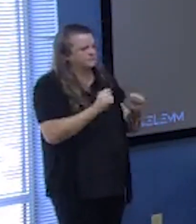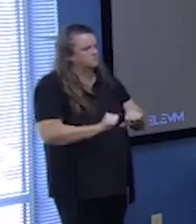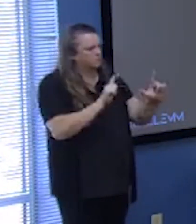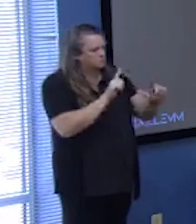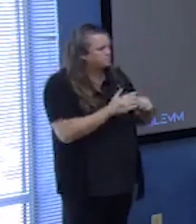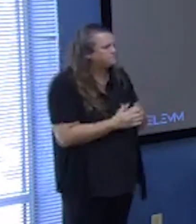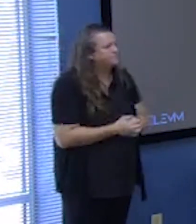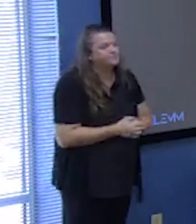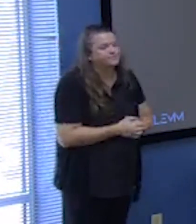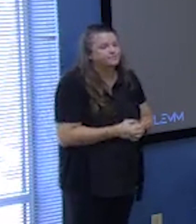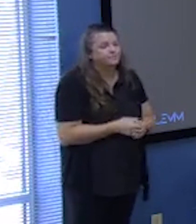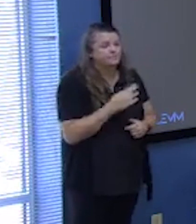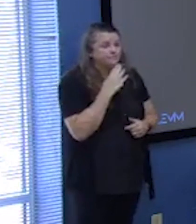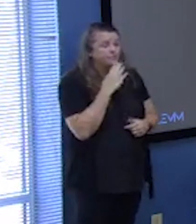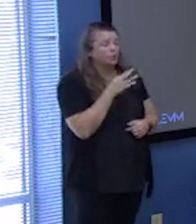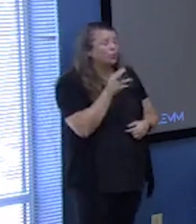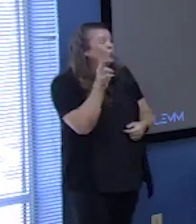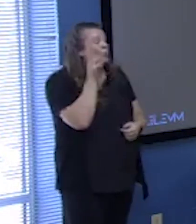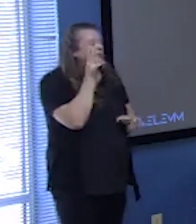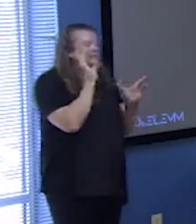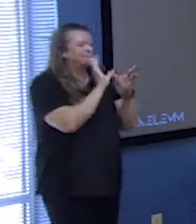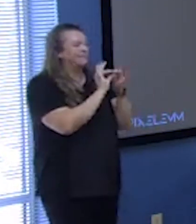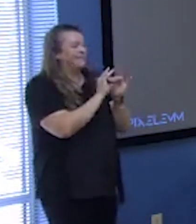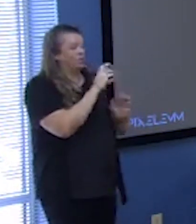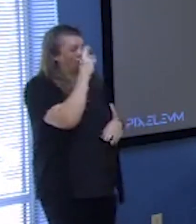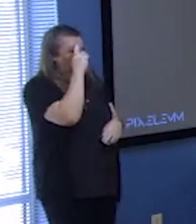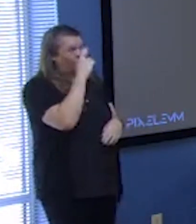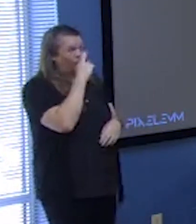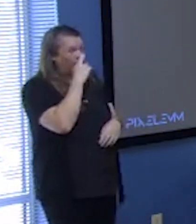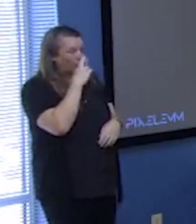say that Rome wasn't built in a day, okay?